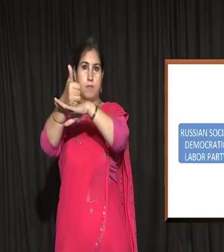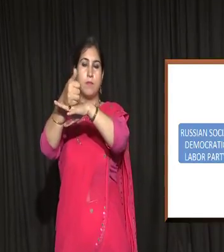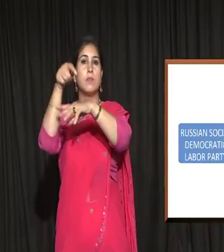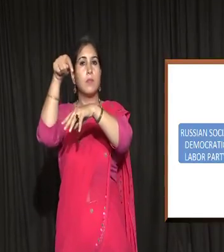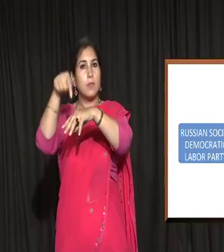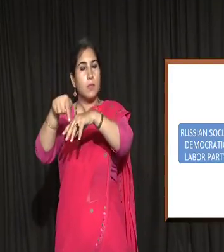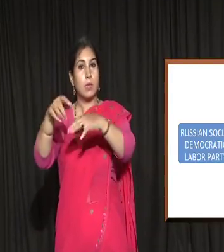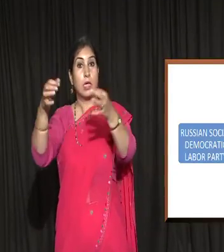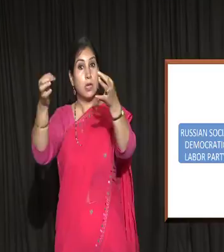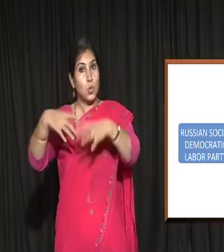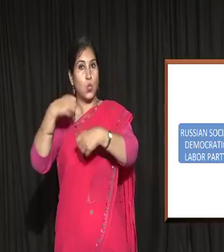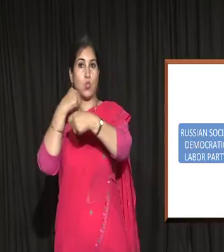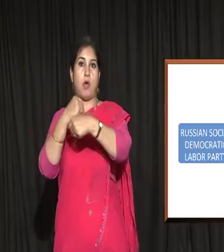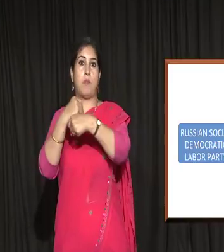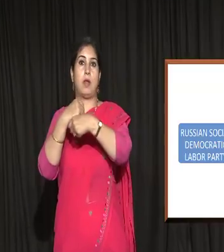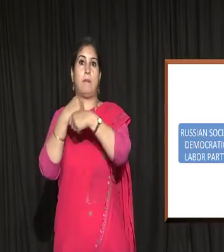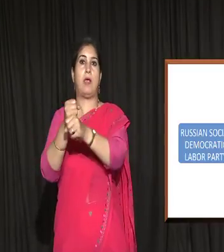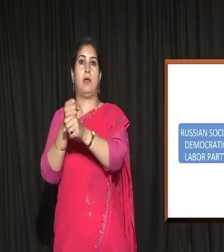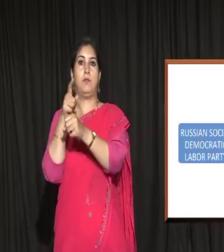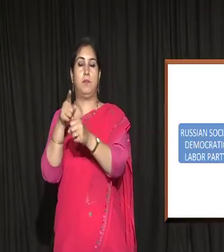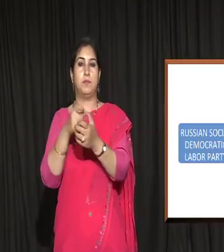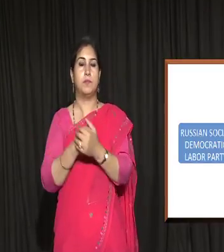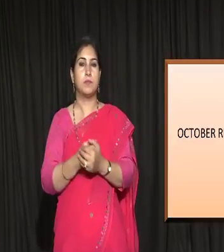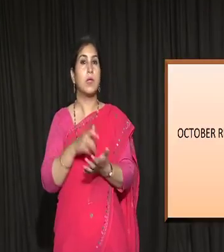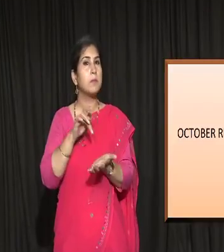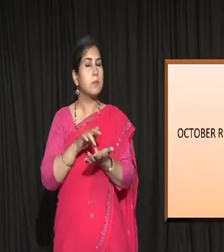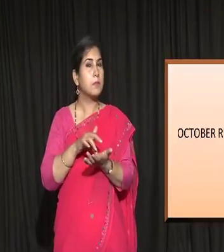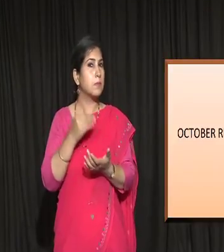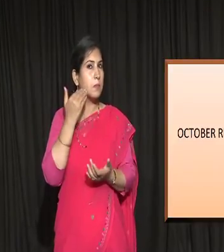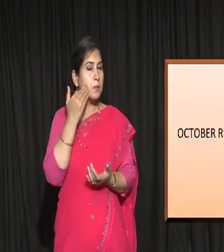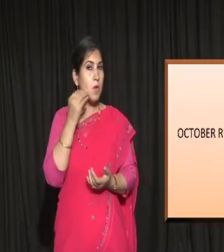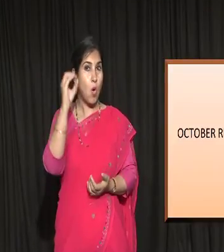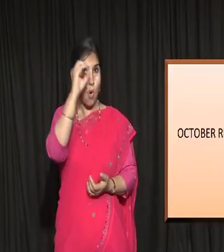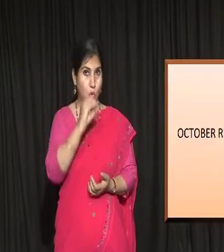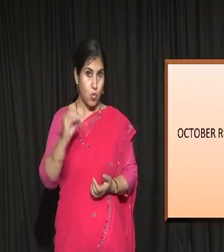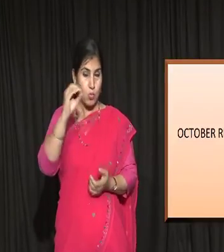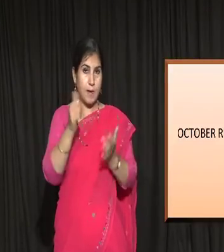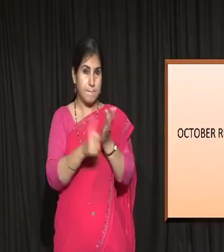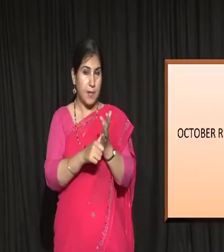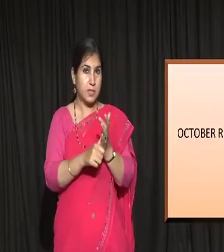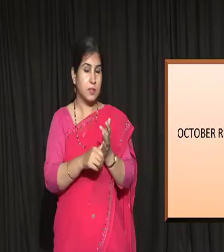and formed a new government in October month in the